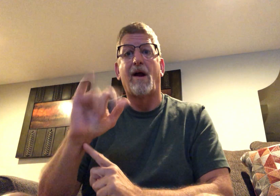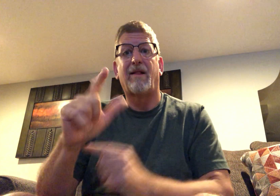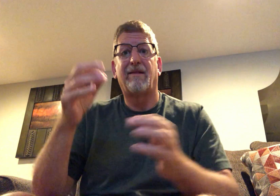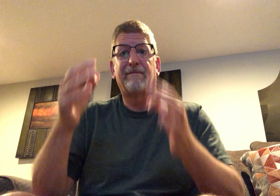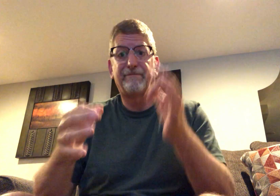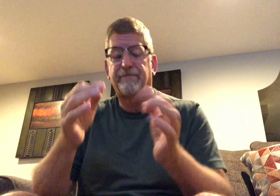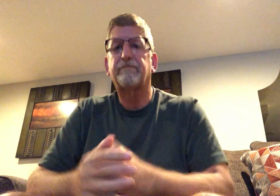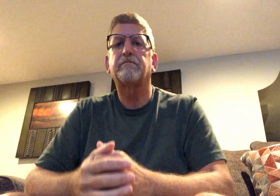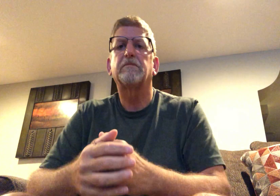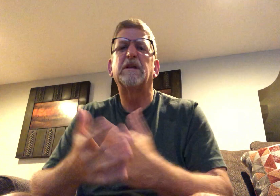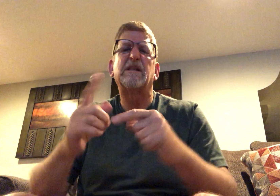that